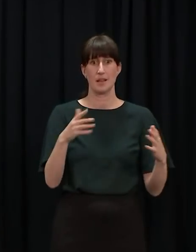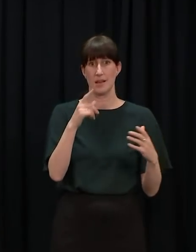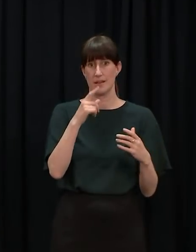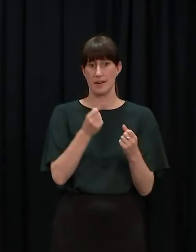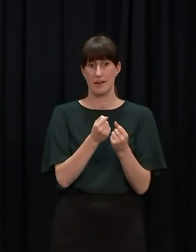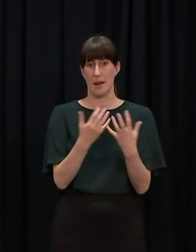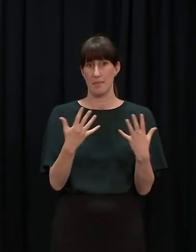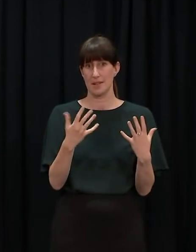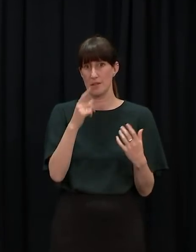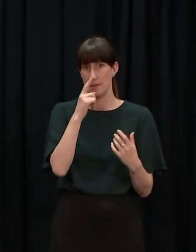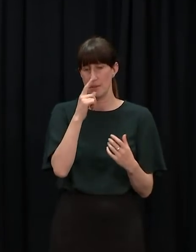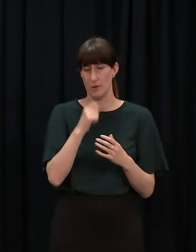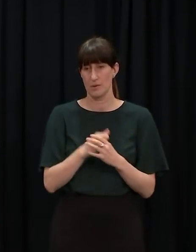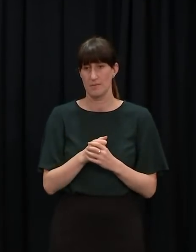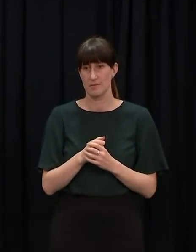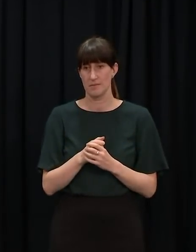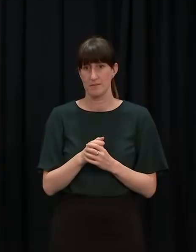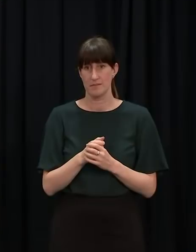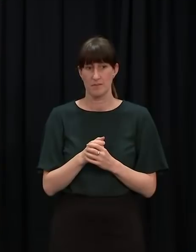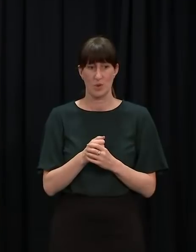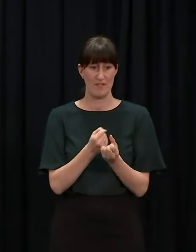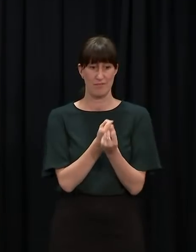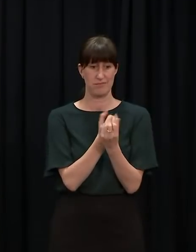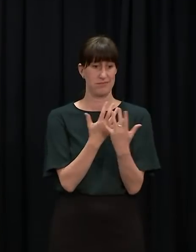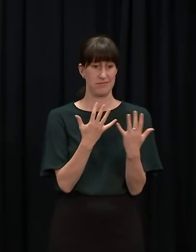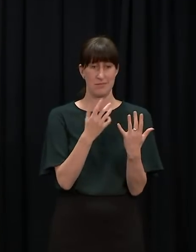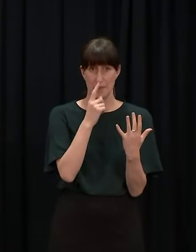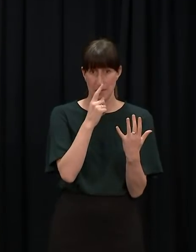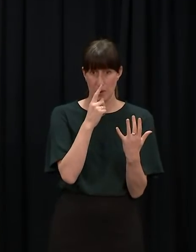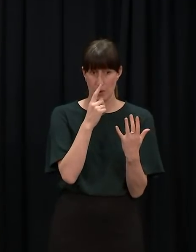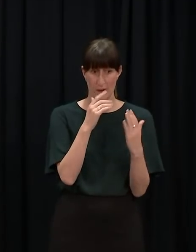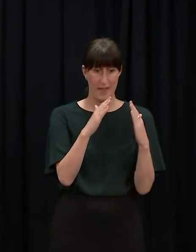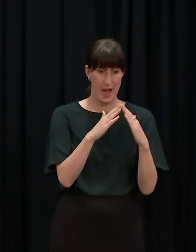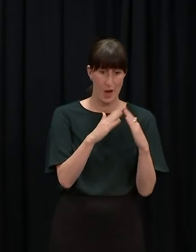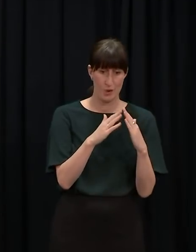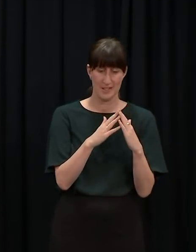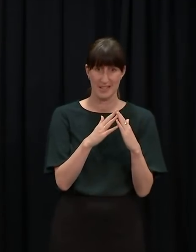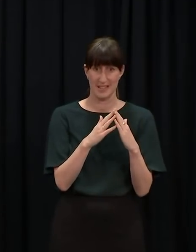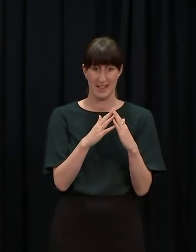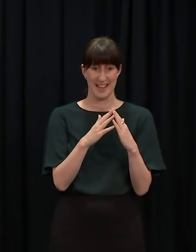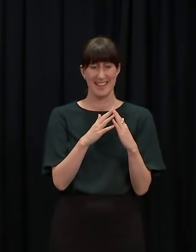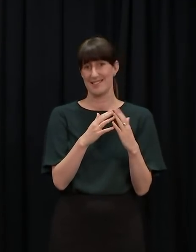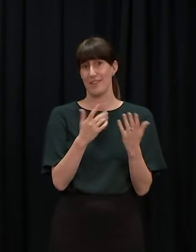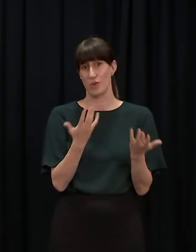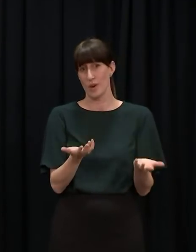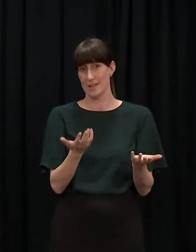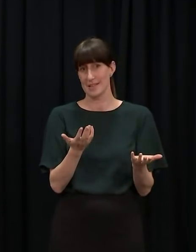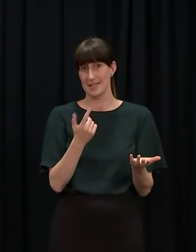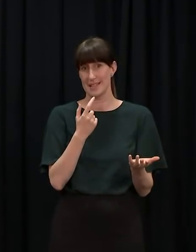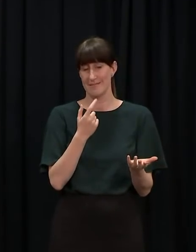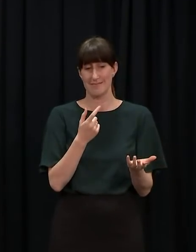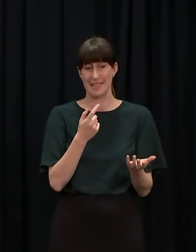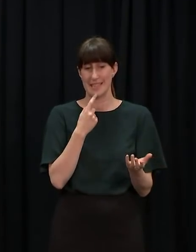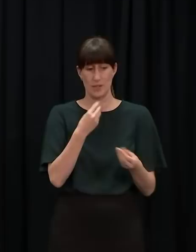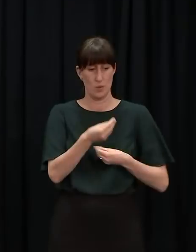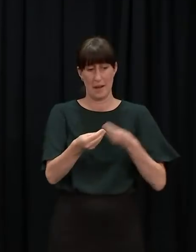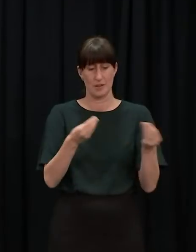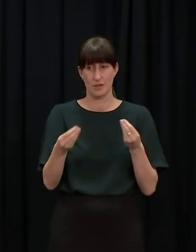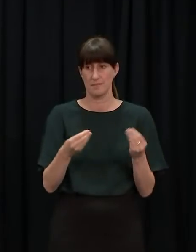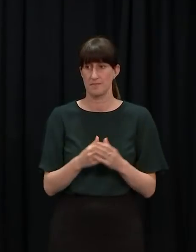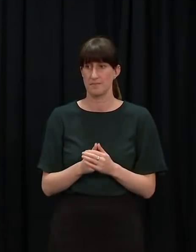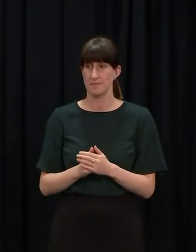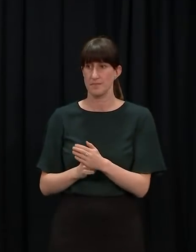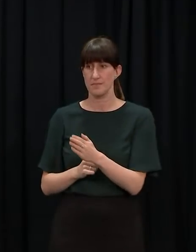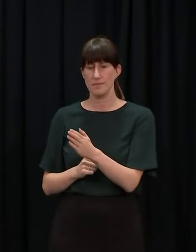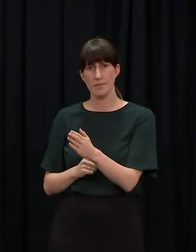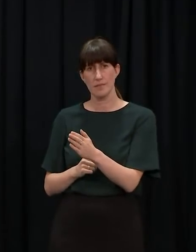wherever anyone's living in a higher density environment with more people around, then that increases the risk. So you're not worried about an undercurrent